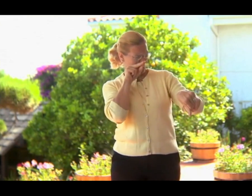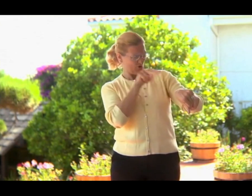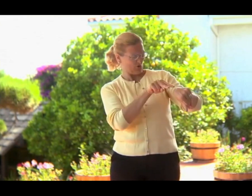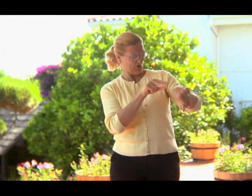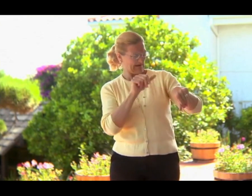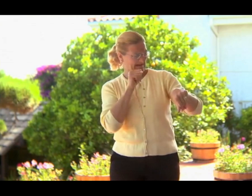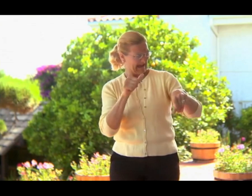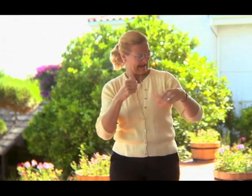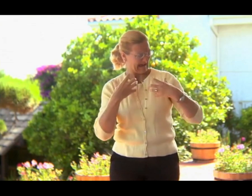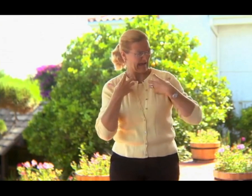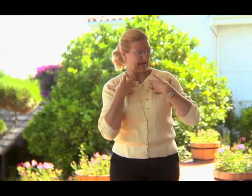injured.